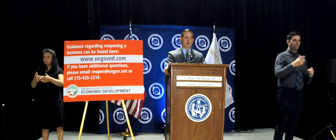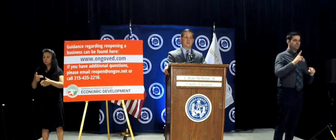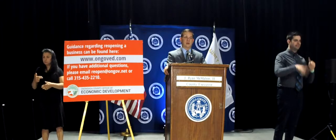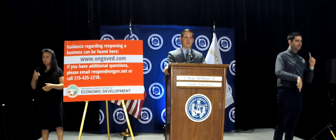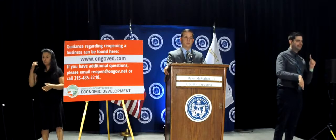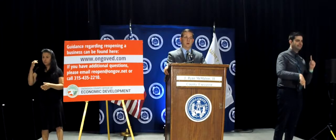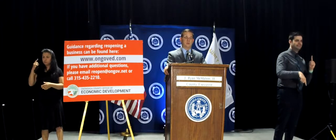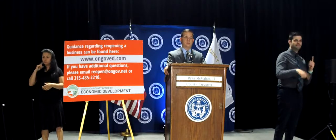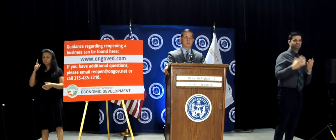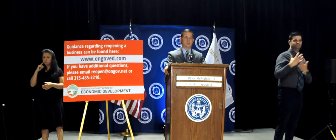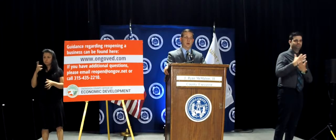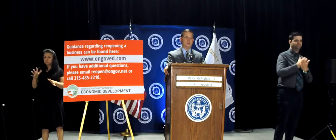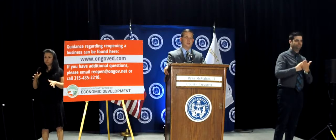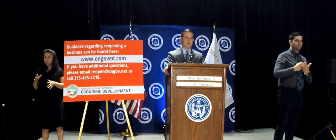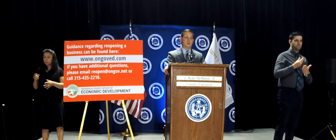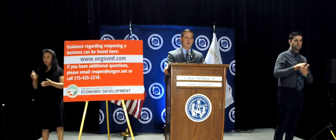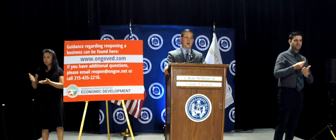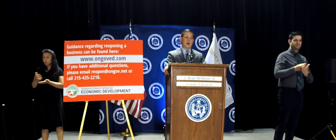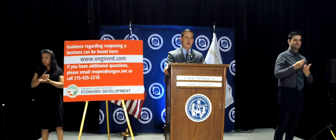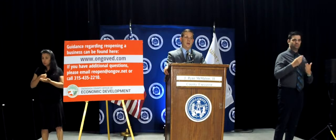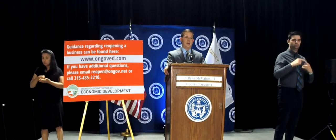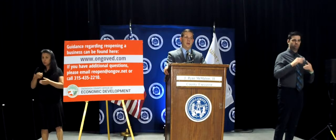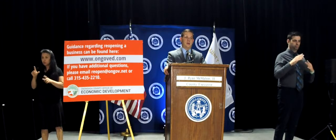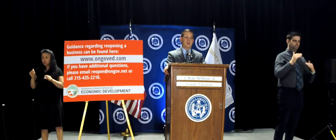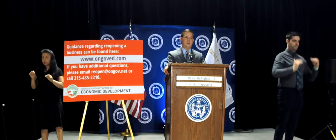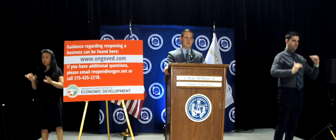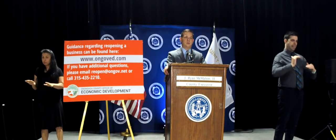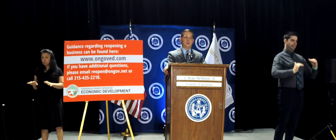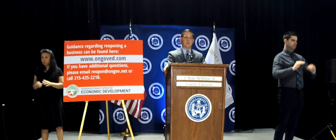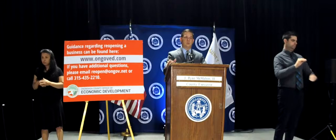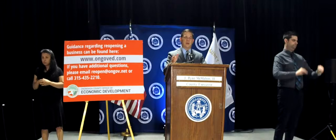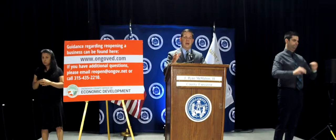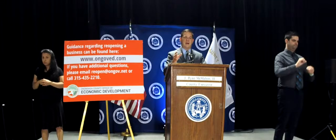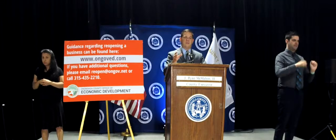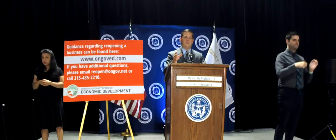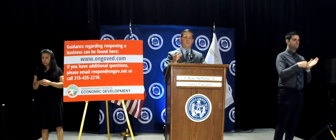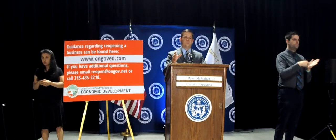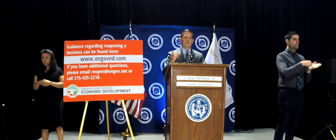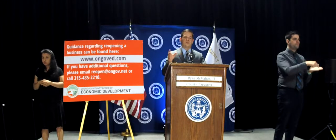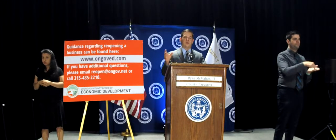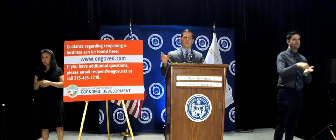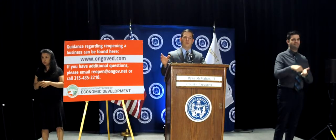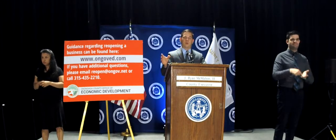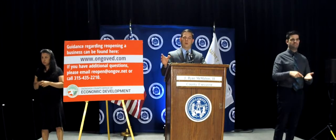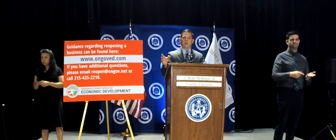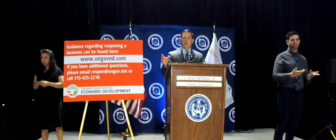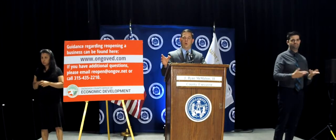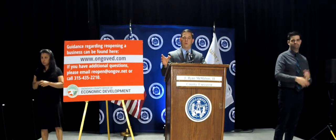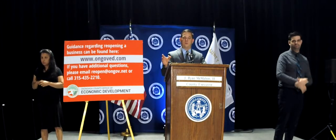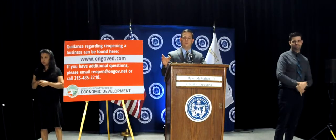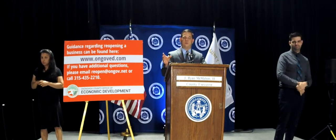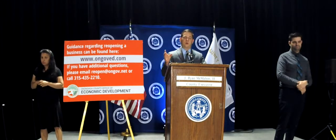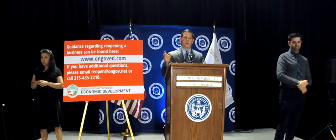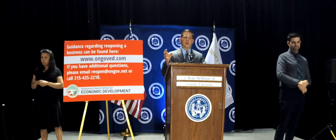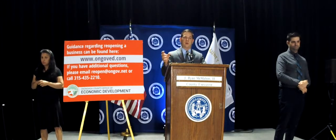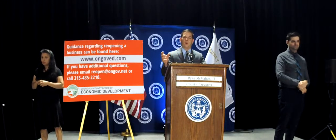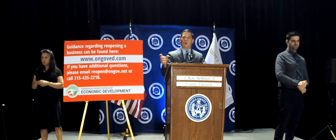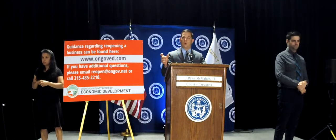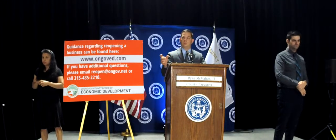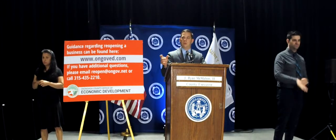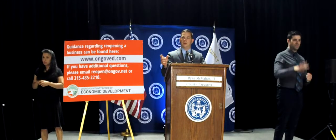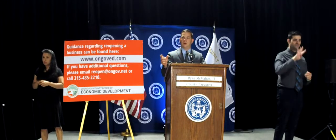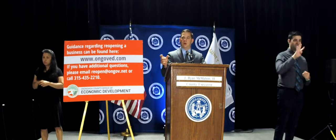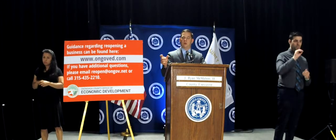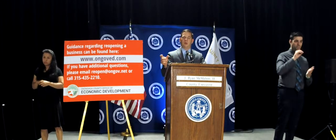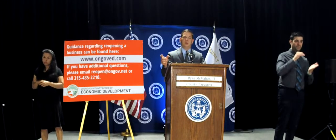essentially, outside of the one surcharge. And we have, if you have a $40 million